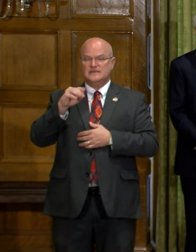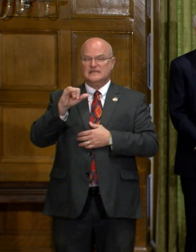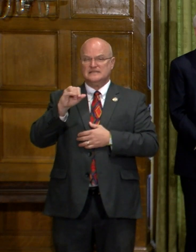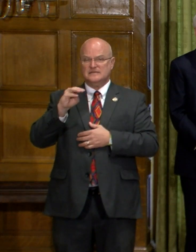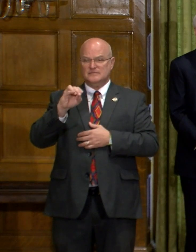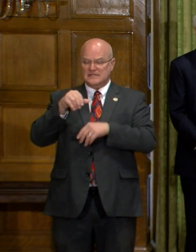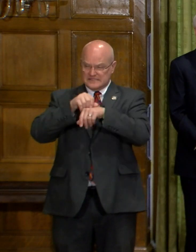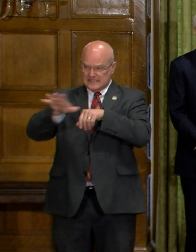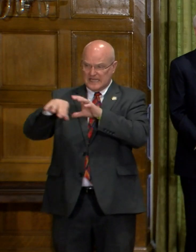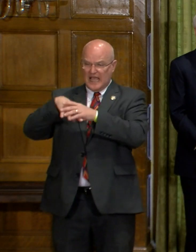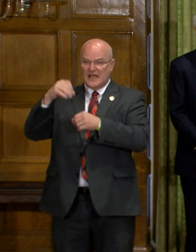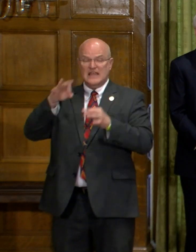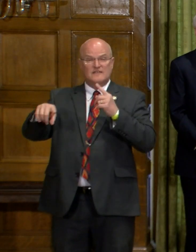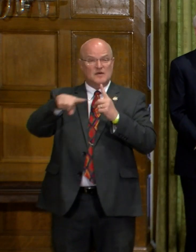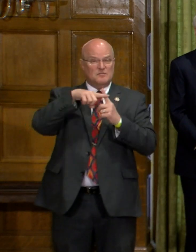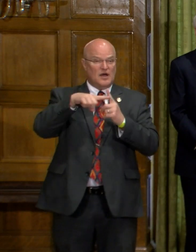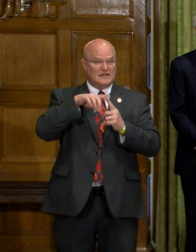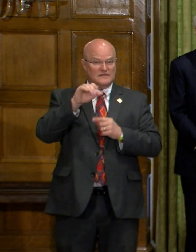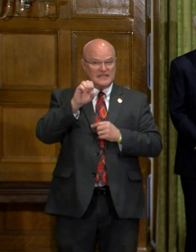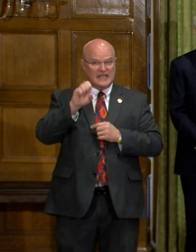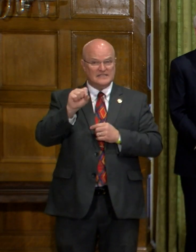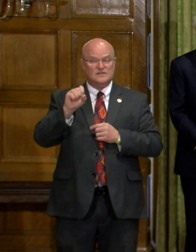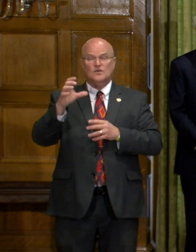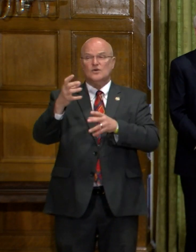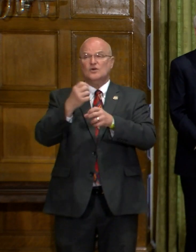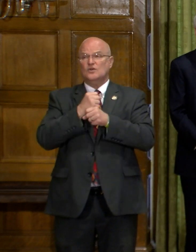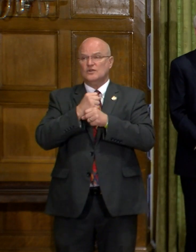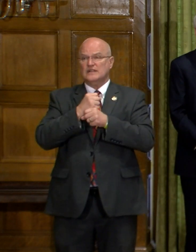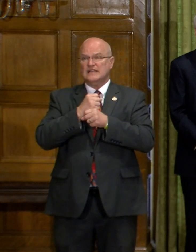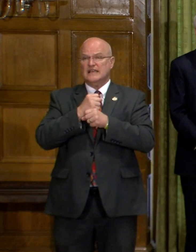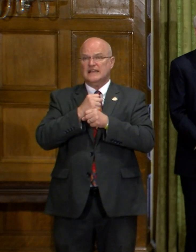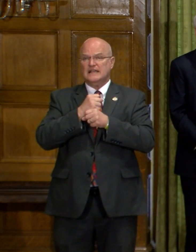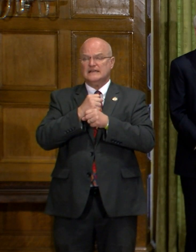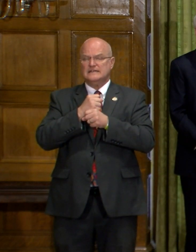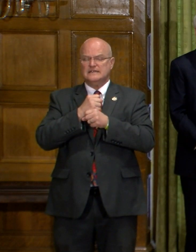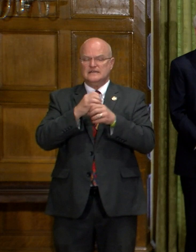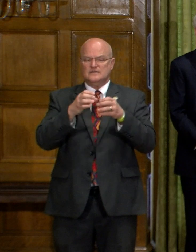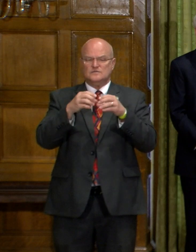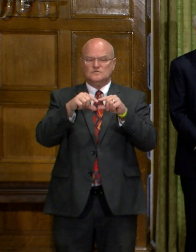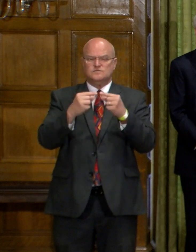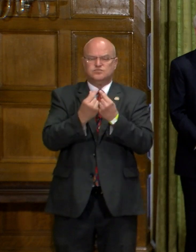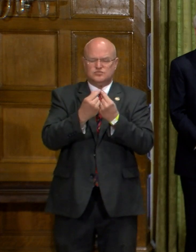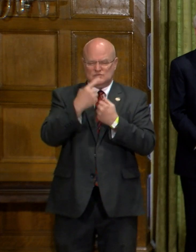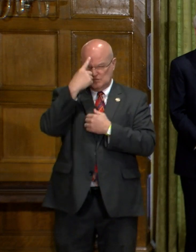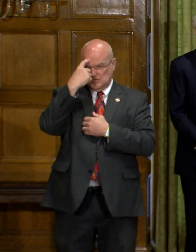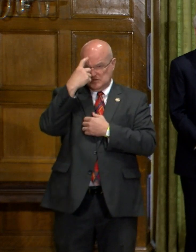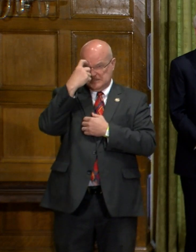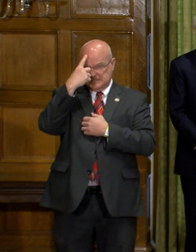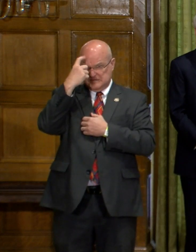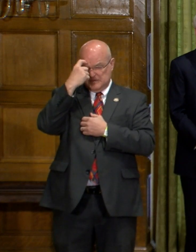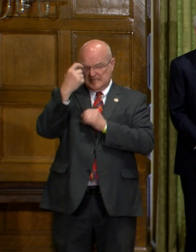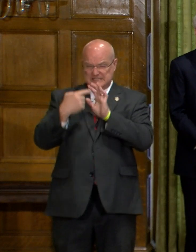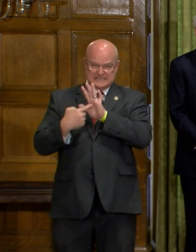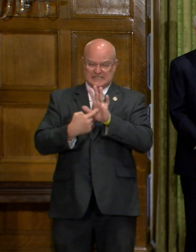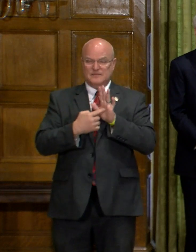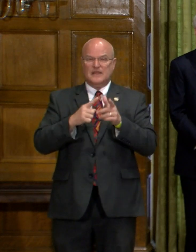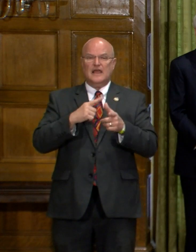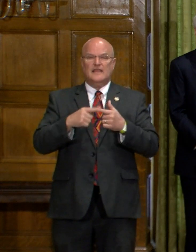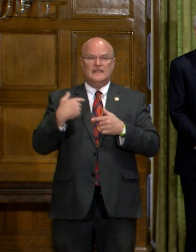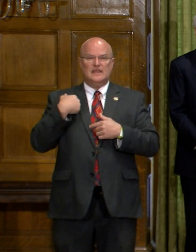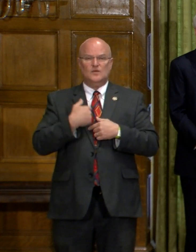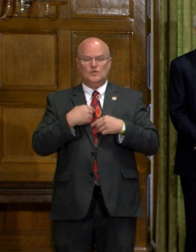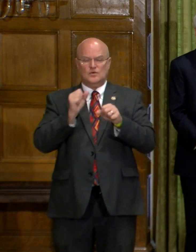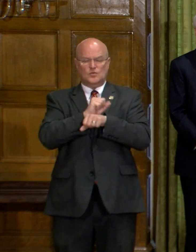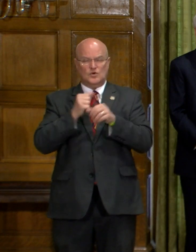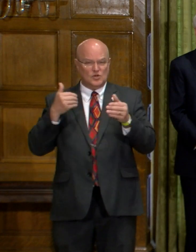out. If we get any positive cases or even get a cluster of suspicious symptoms, then we'll, of